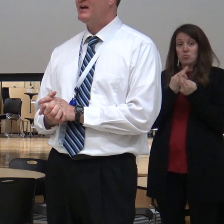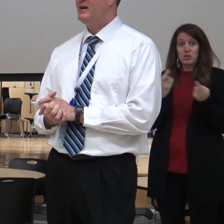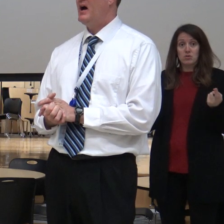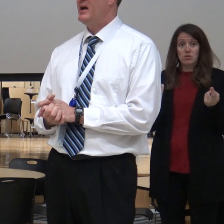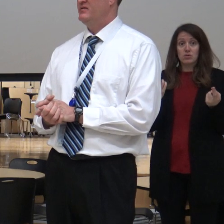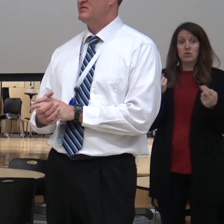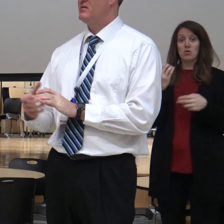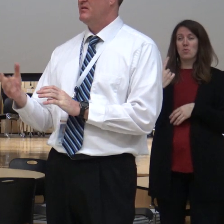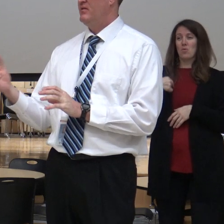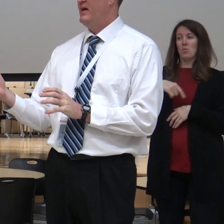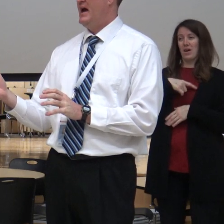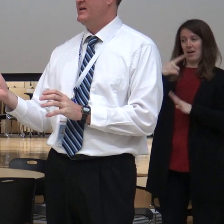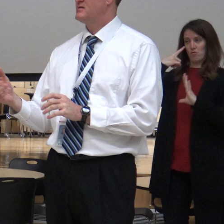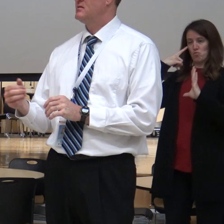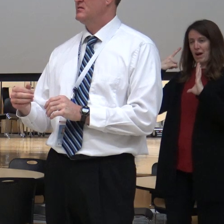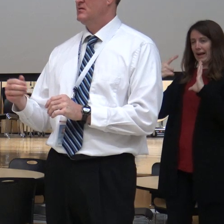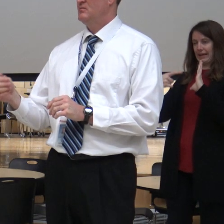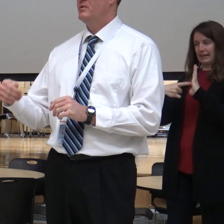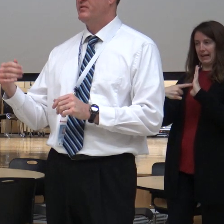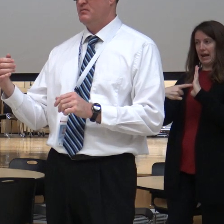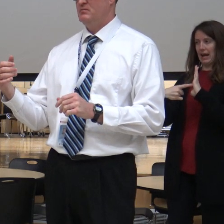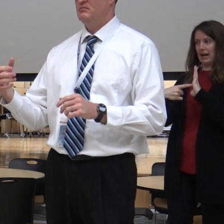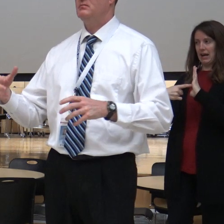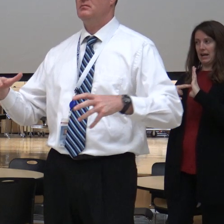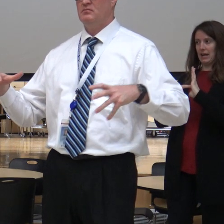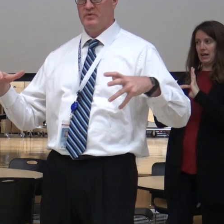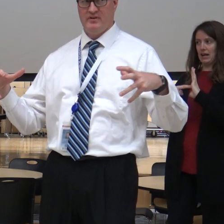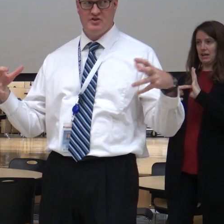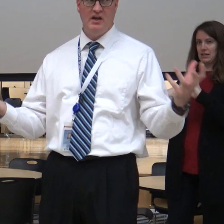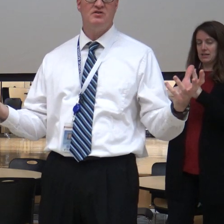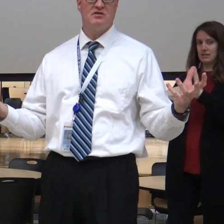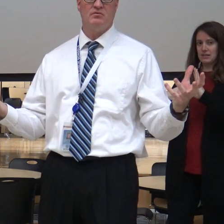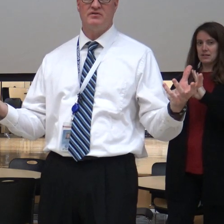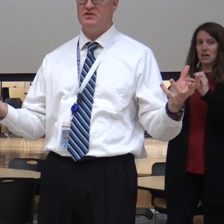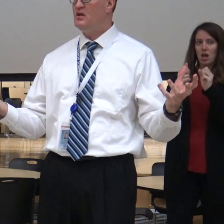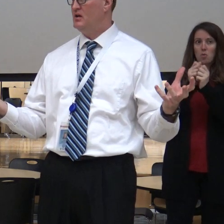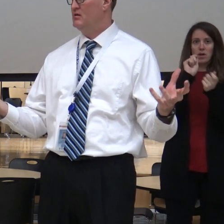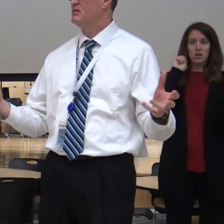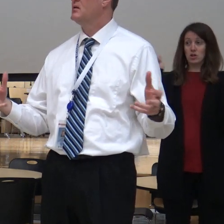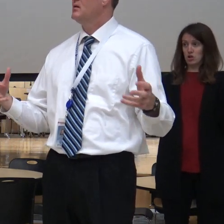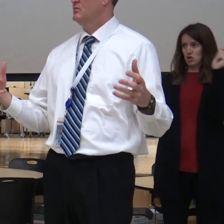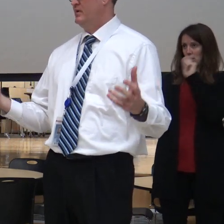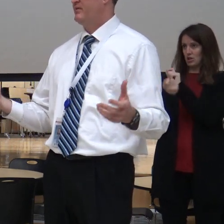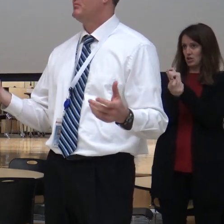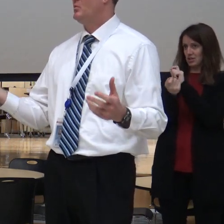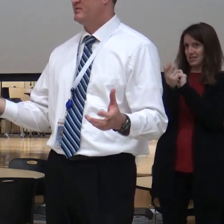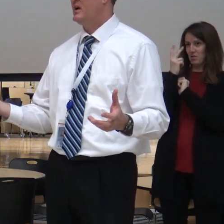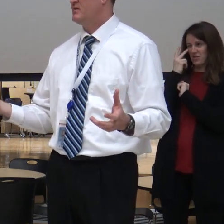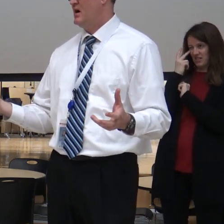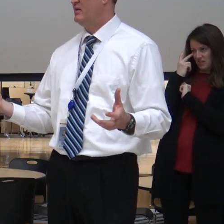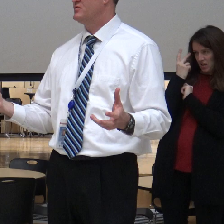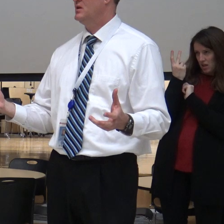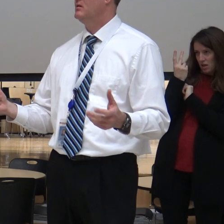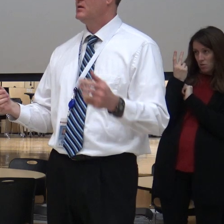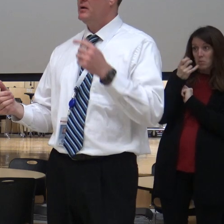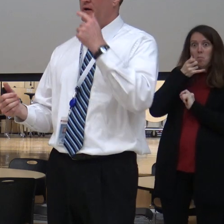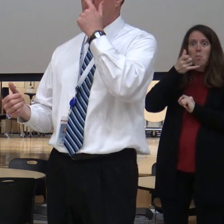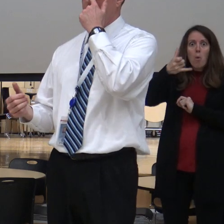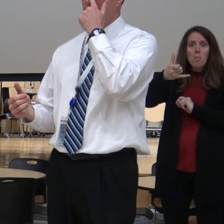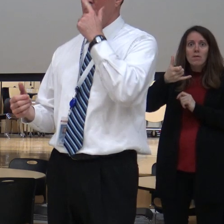We've recognized that with the changes that we're seeing with mobile